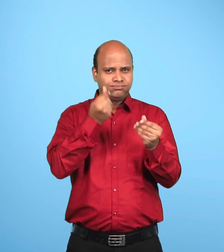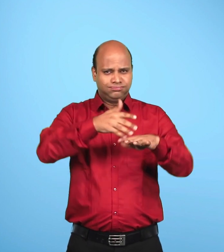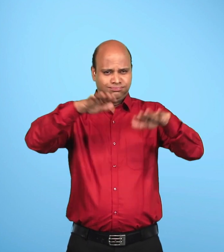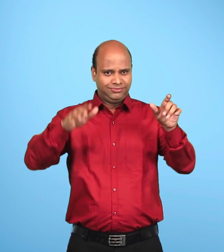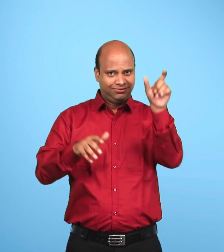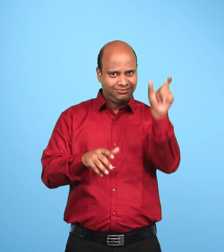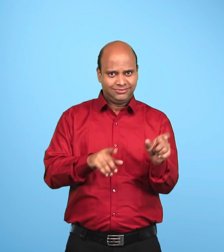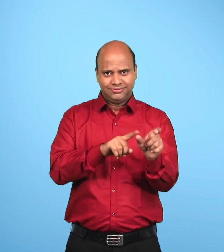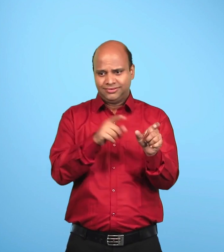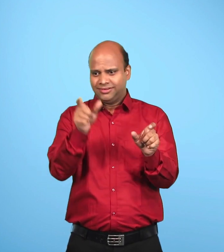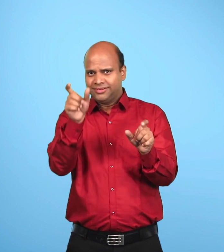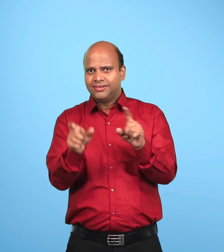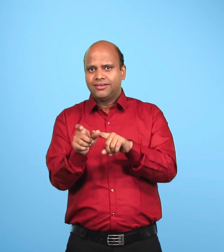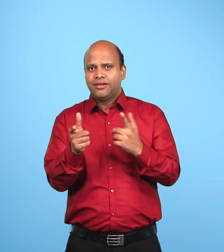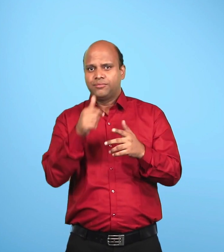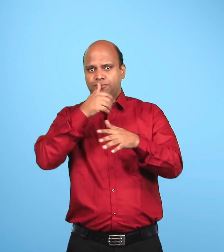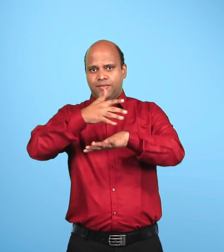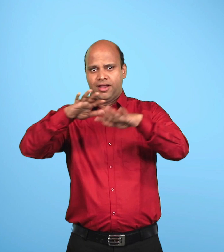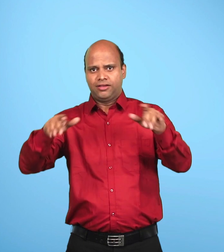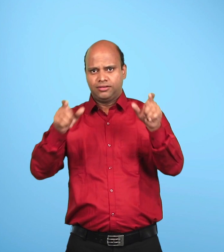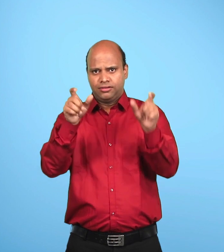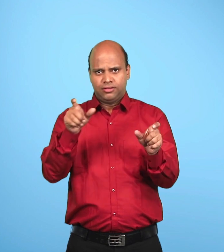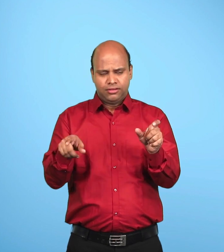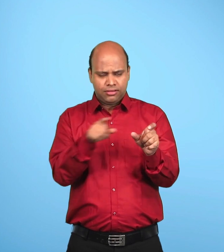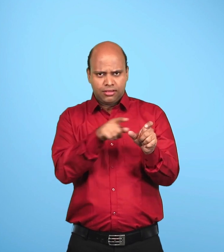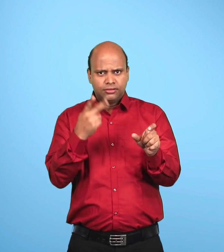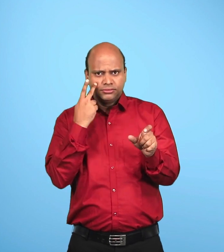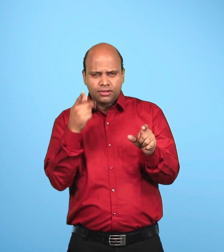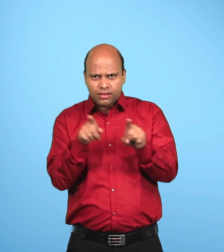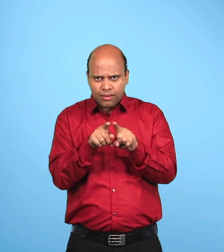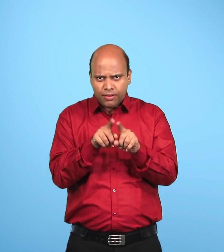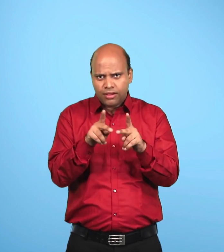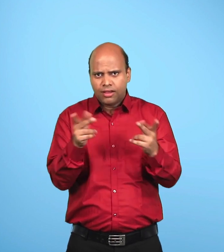list very different kind of organisms in these 2 columns?